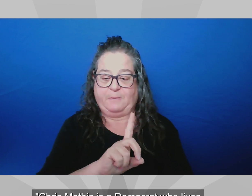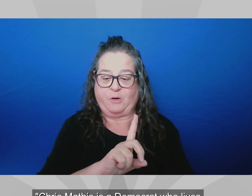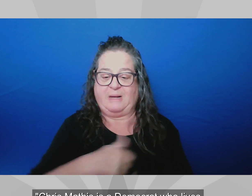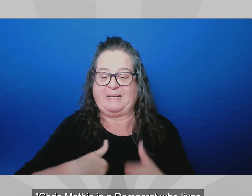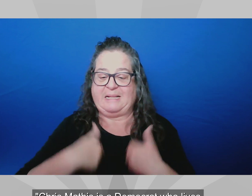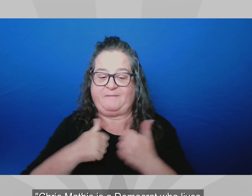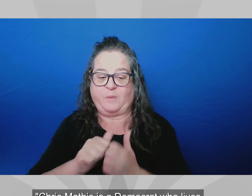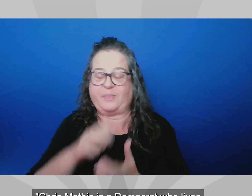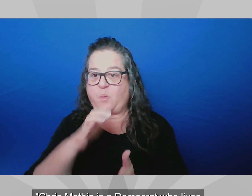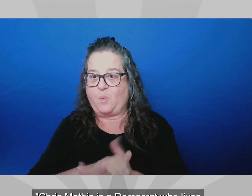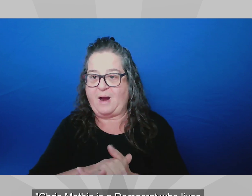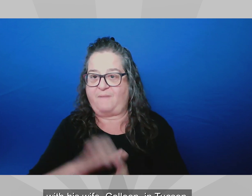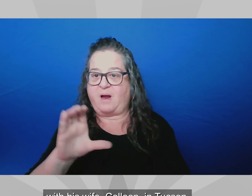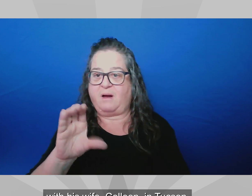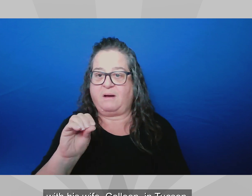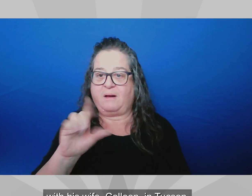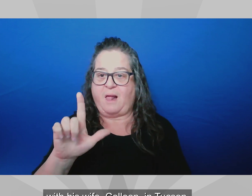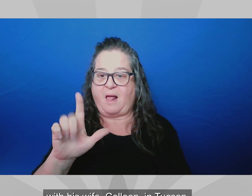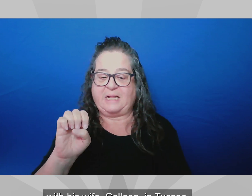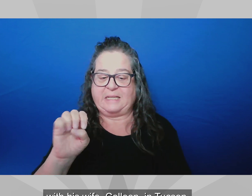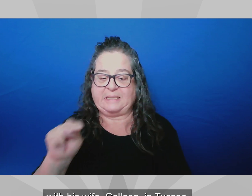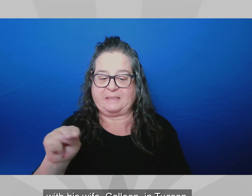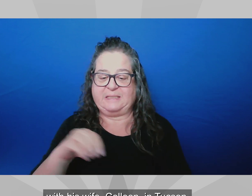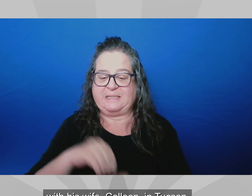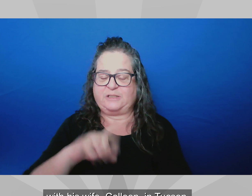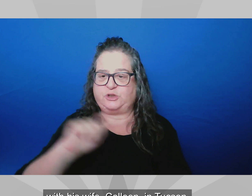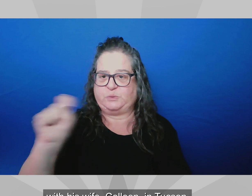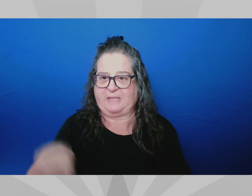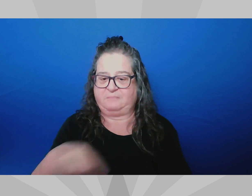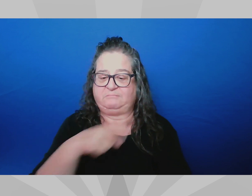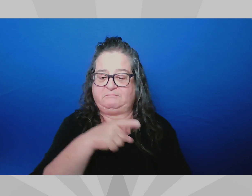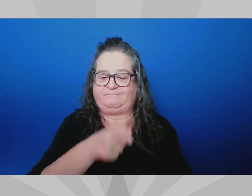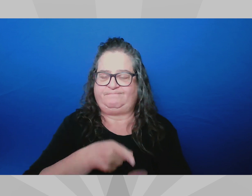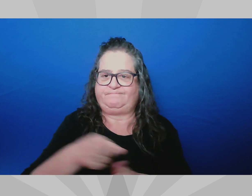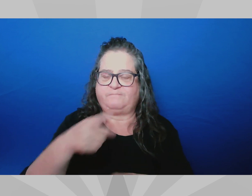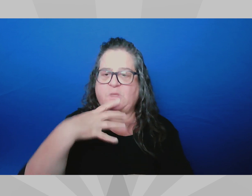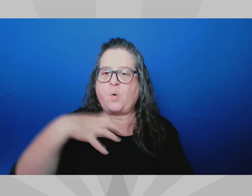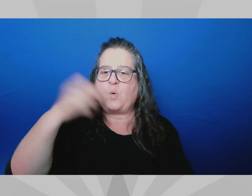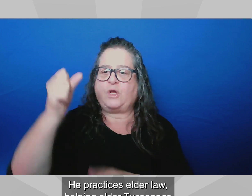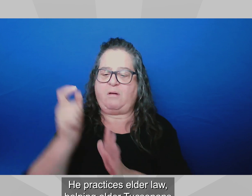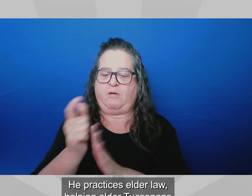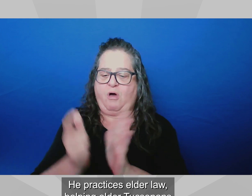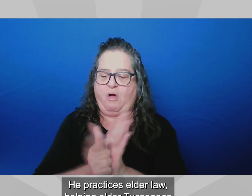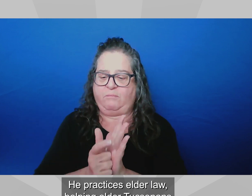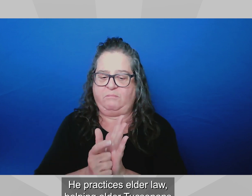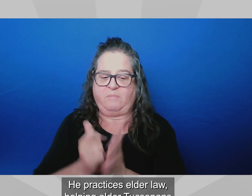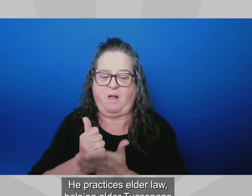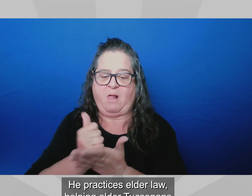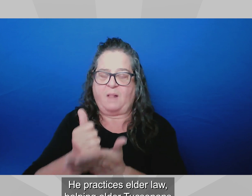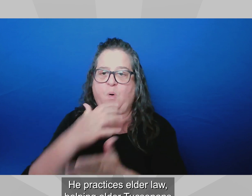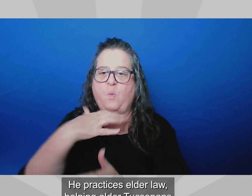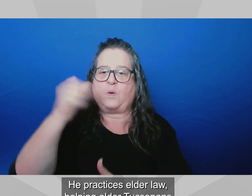Chris Mathis is a Democrat who lives with his wife, Colleen, in Tucson. He practices